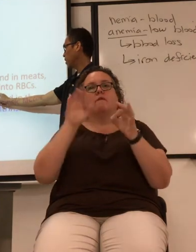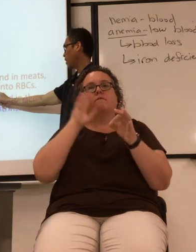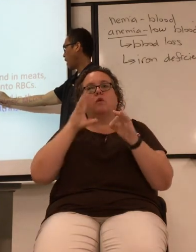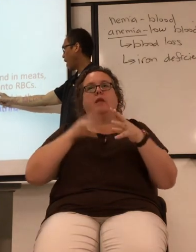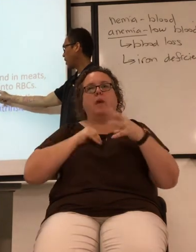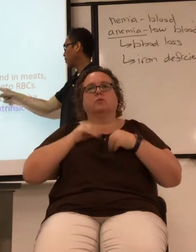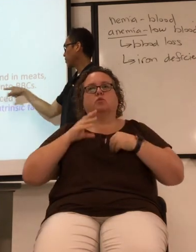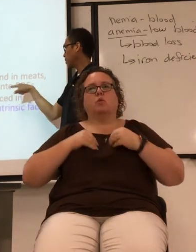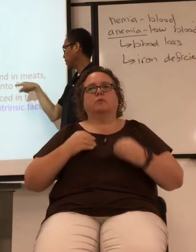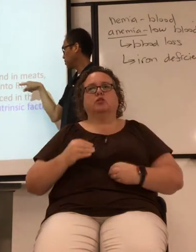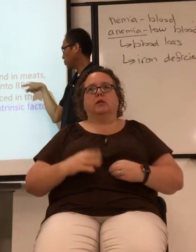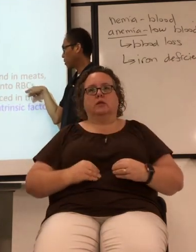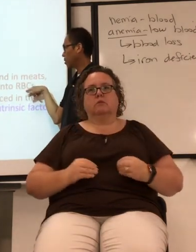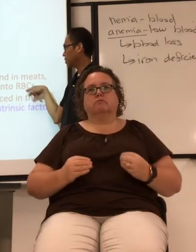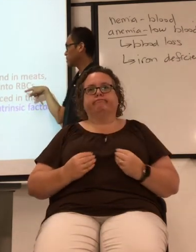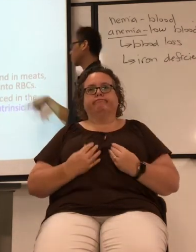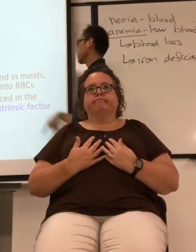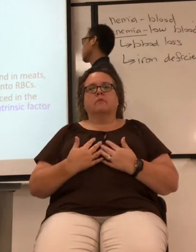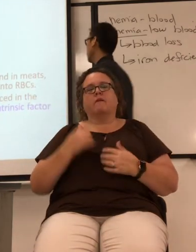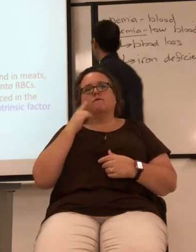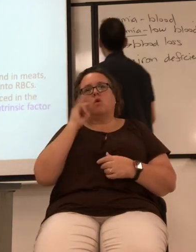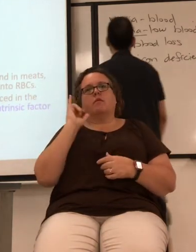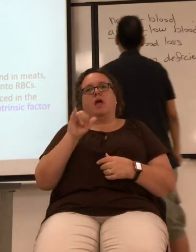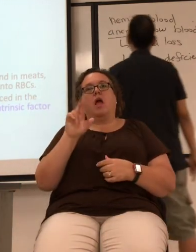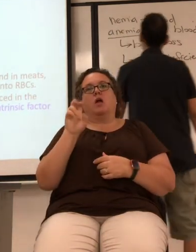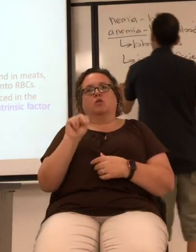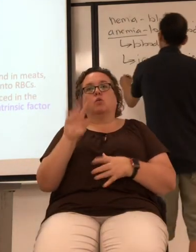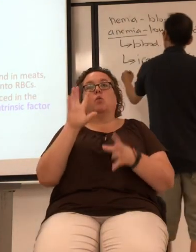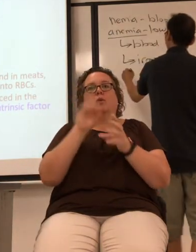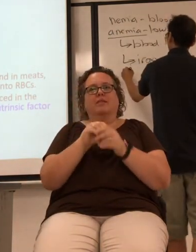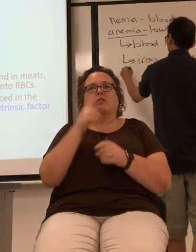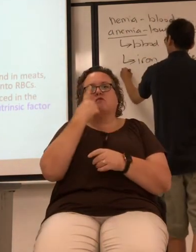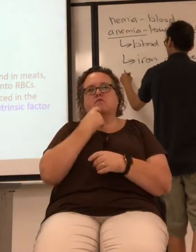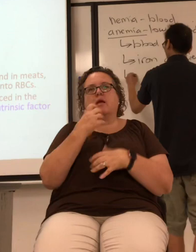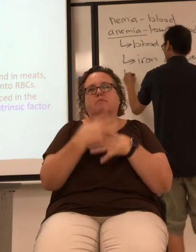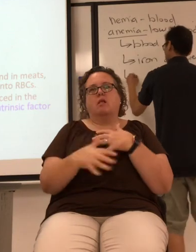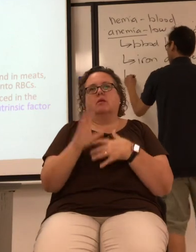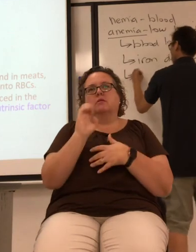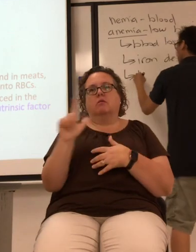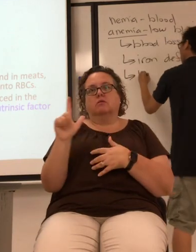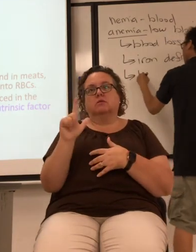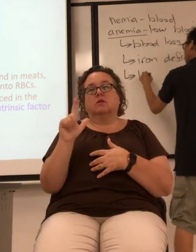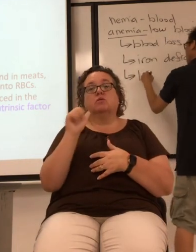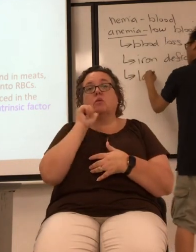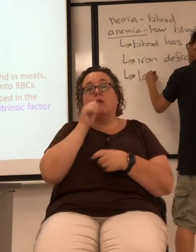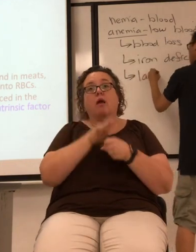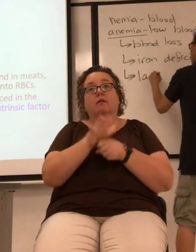of iron into the red blood cells. Lack of B12 could be a cause.